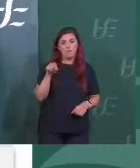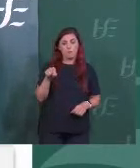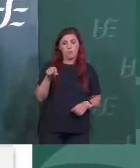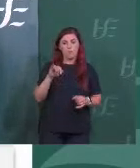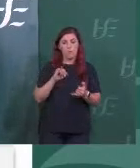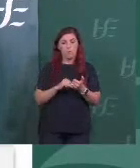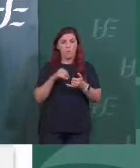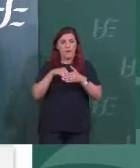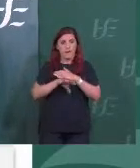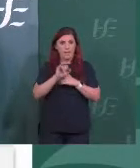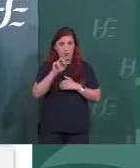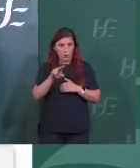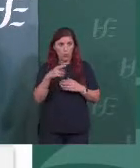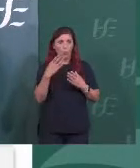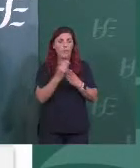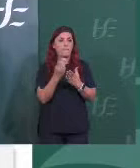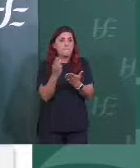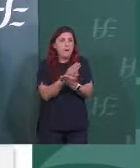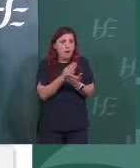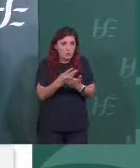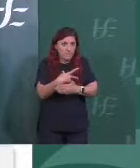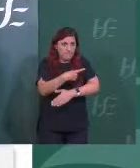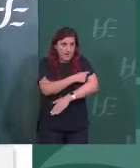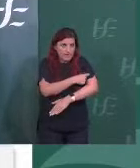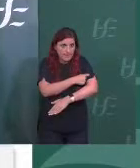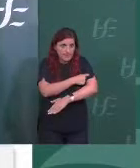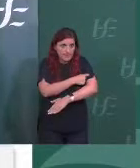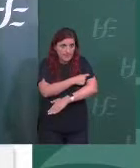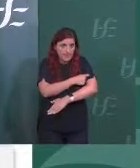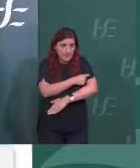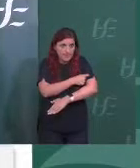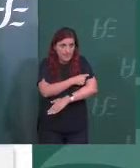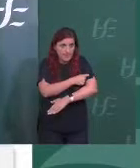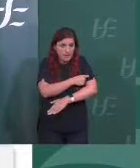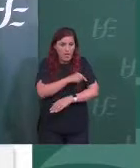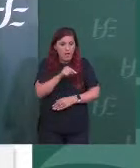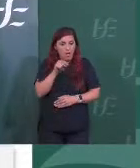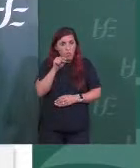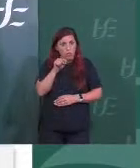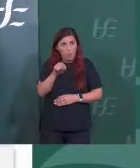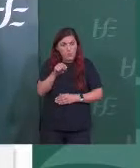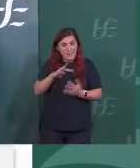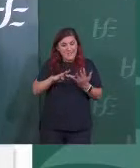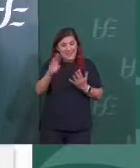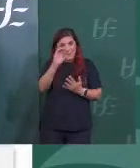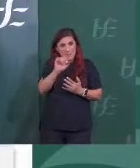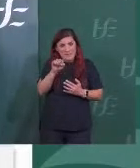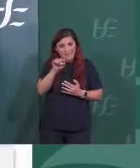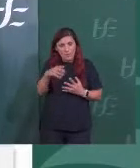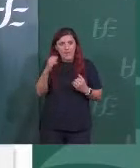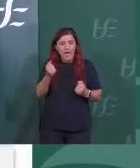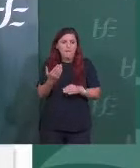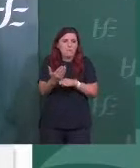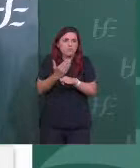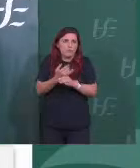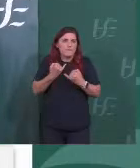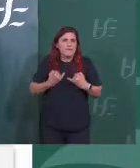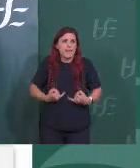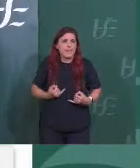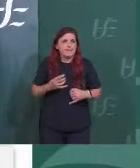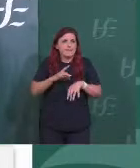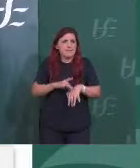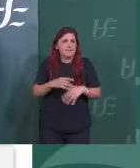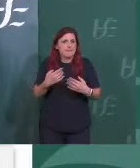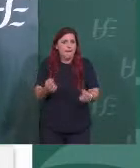to ITU and were at least partially vaccinated, almost 90% had an underlying condition. So harm